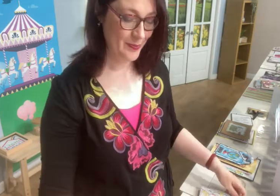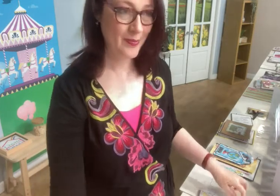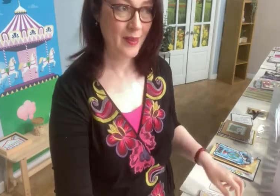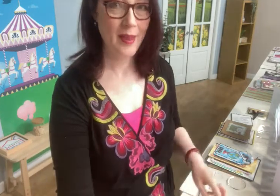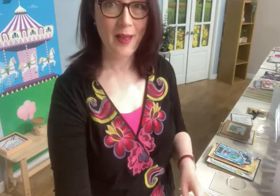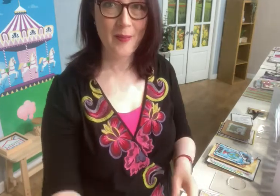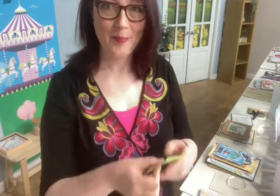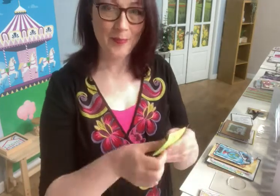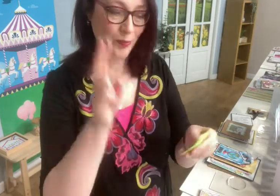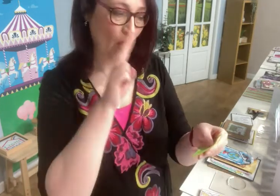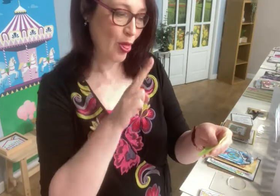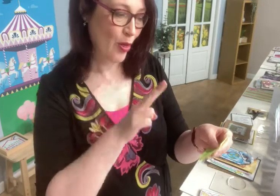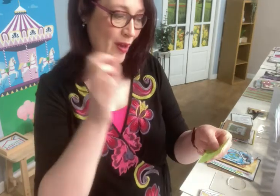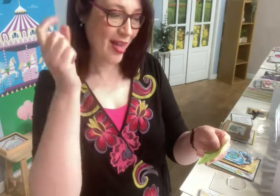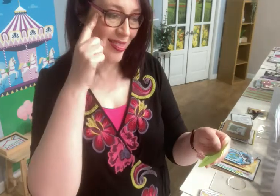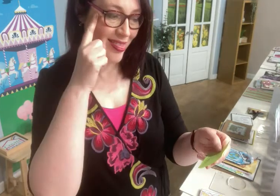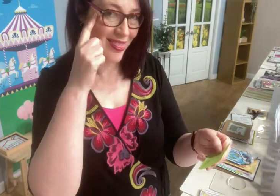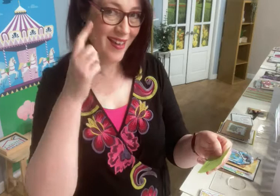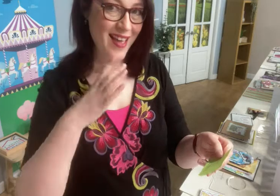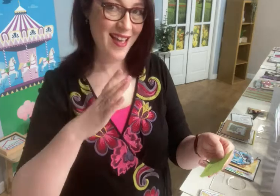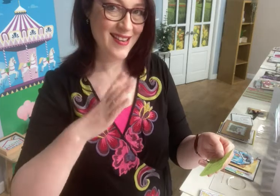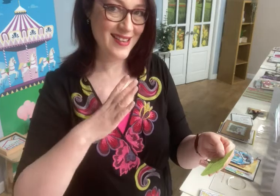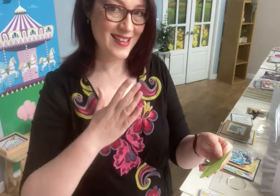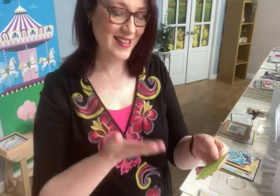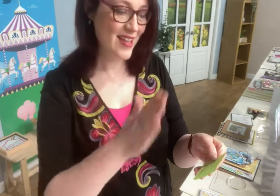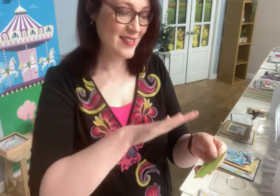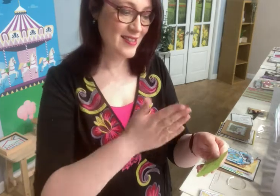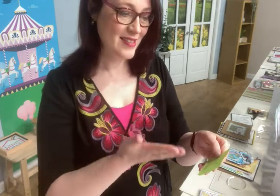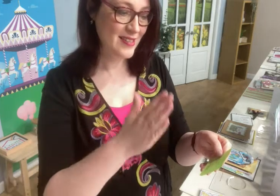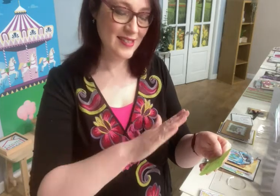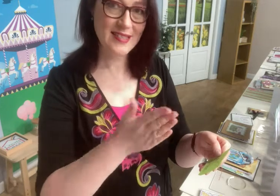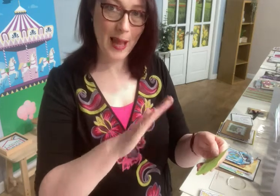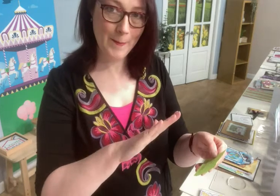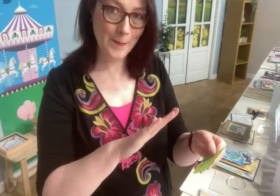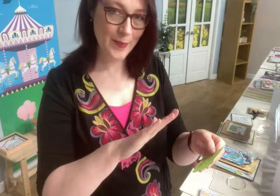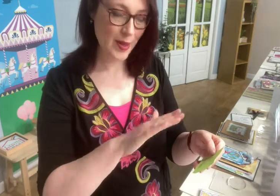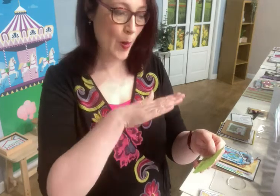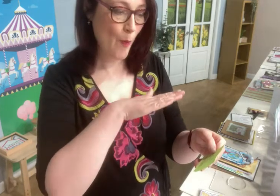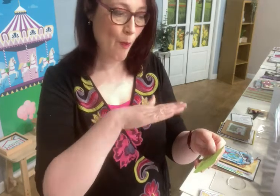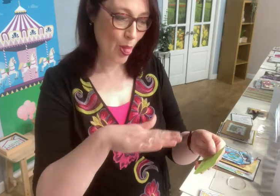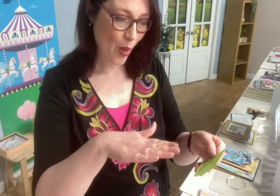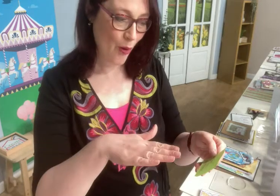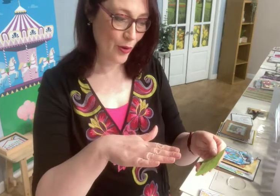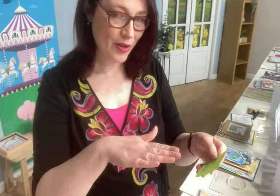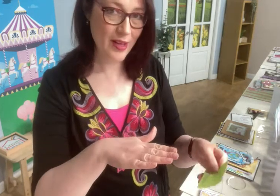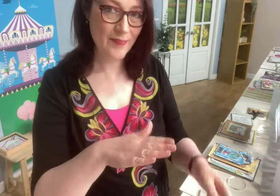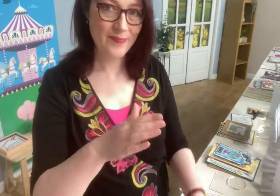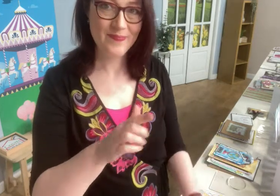helps me to remember. And also I know what I need for each demo, so I'm not searching for things in the middle of the demo. So I know I need my stamp, my